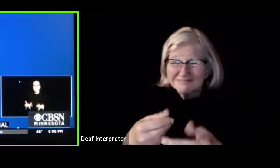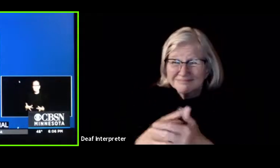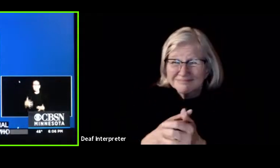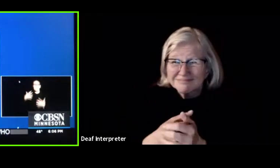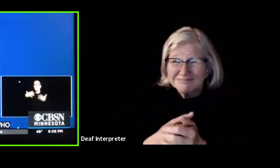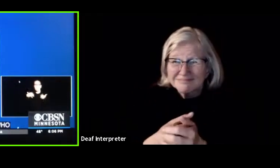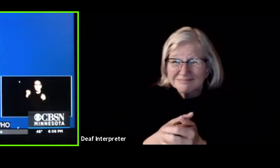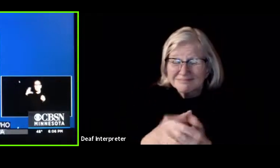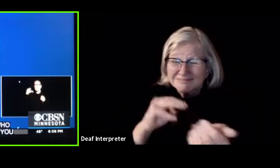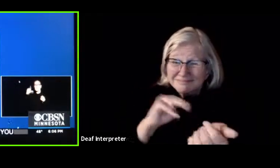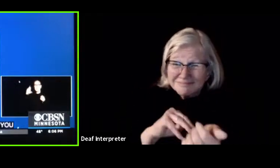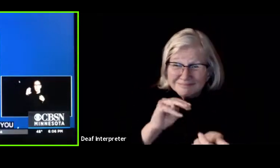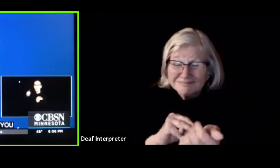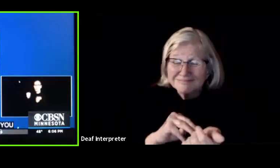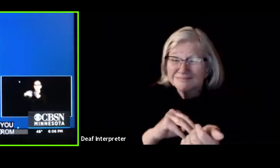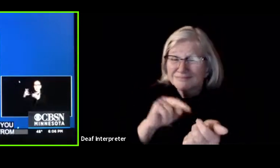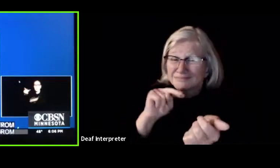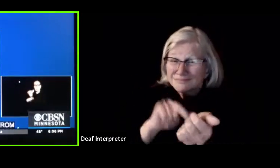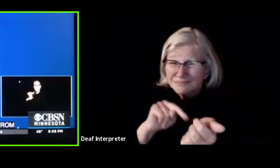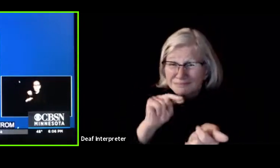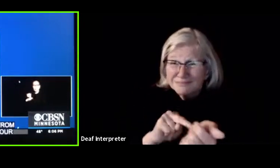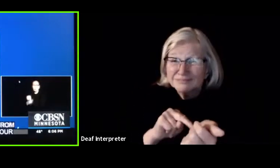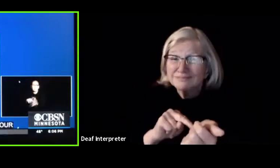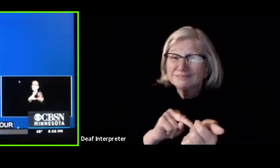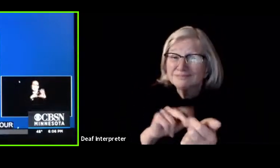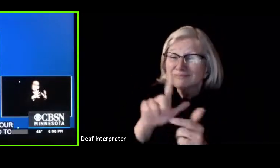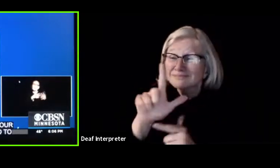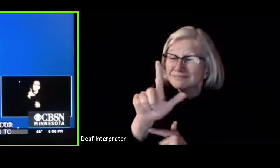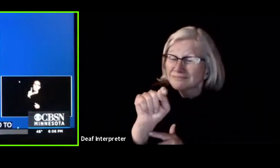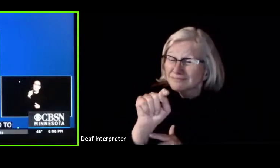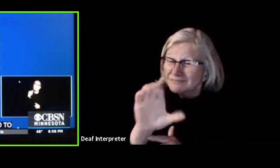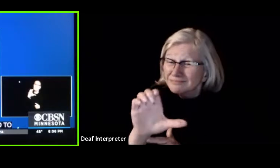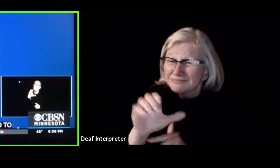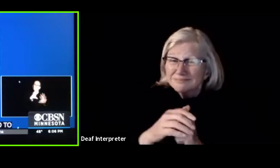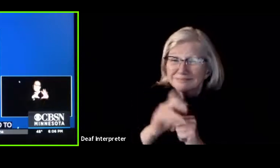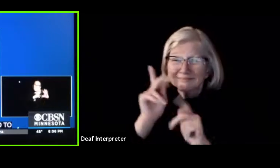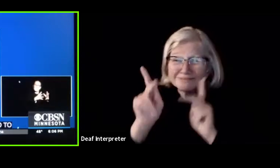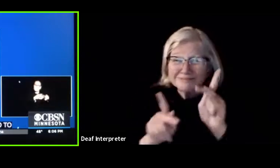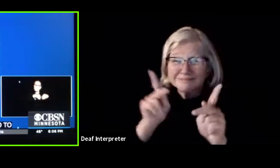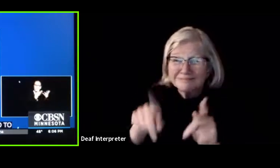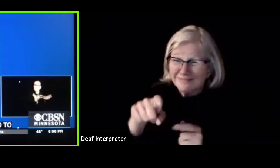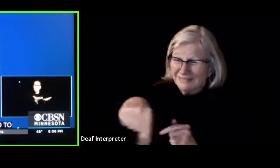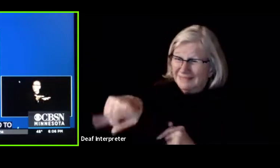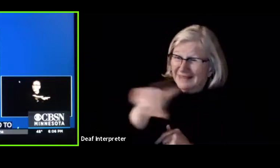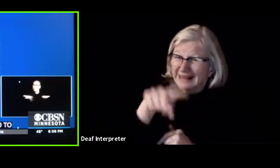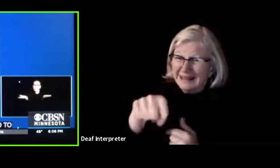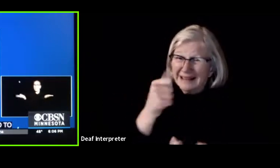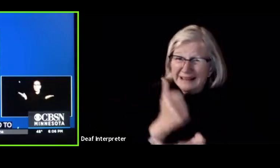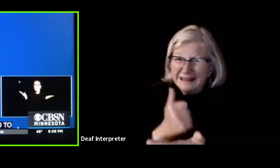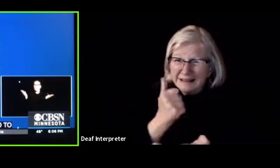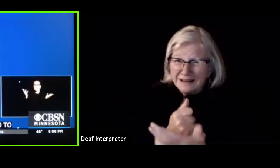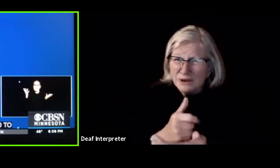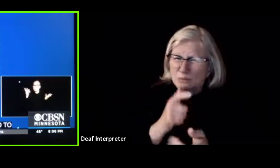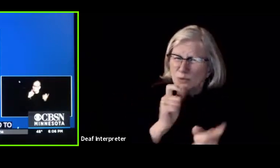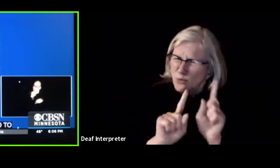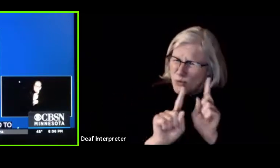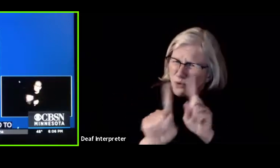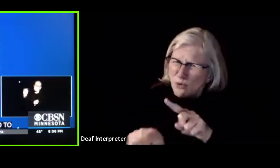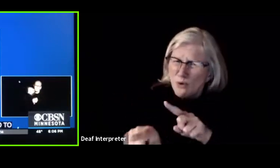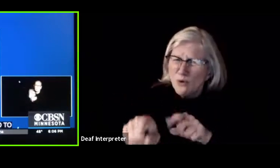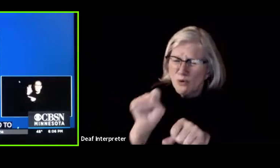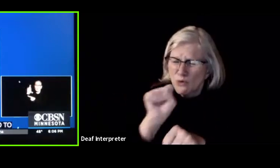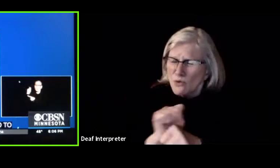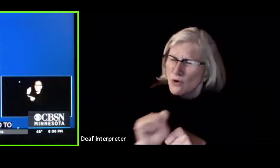providers, providers of folks who need a little extra help. All of you have been put on the front lines, putting yourself at risk while you do the work that